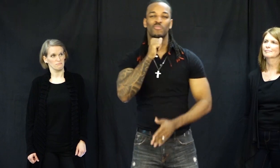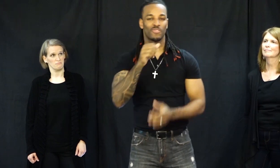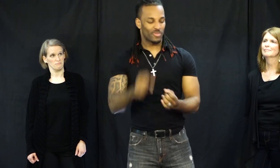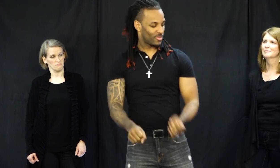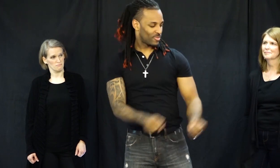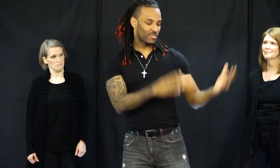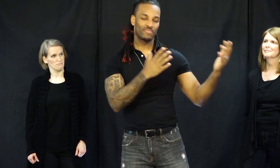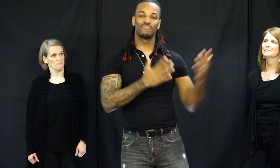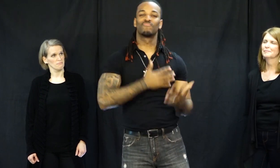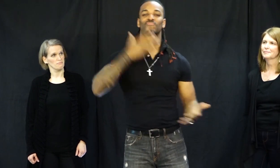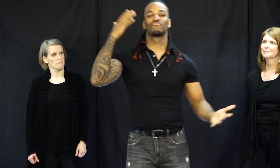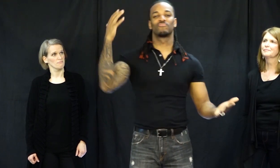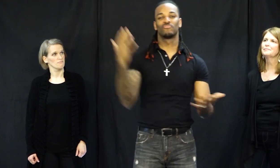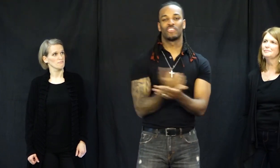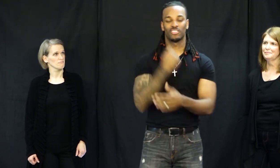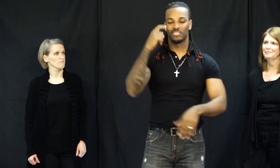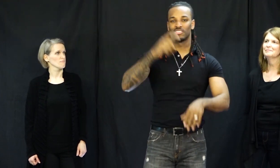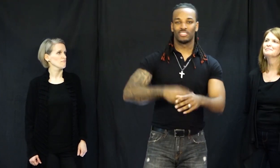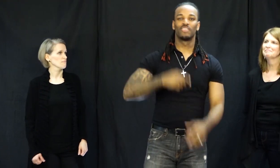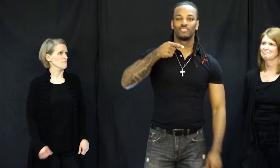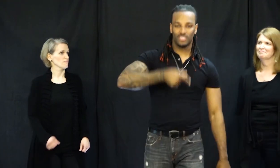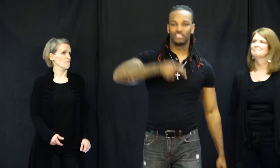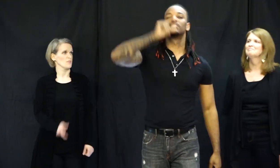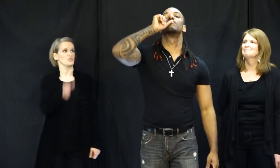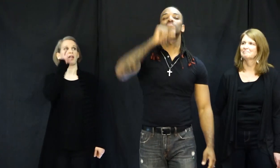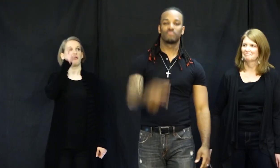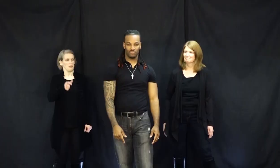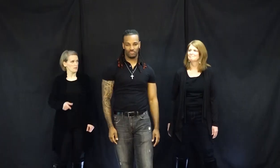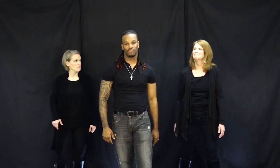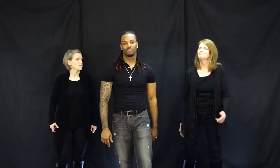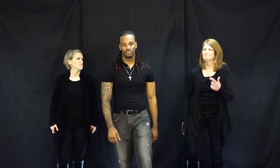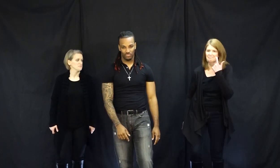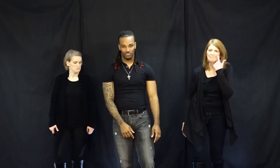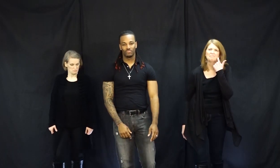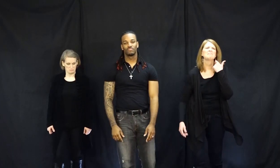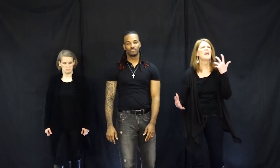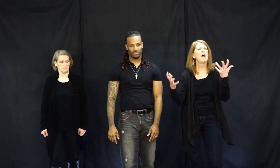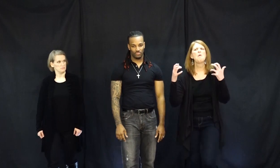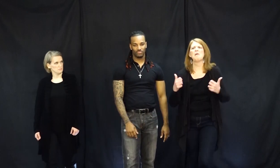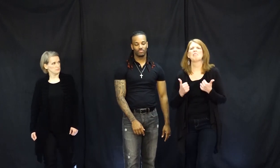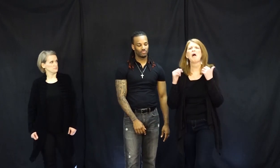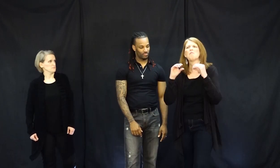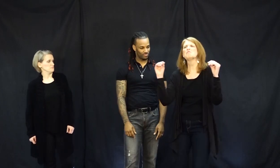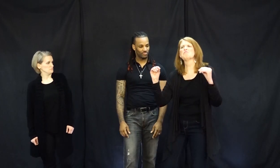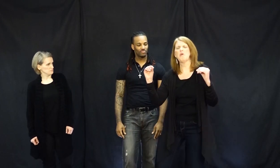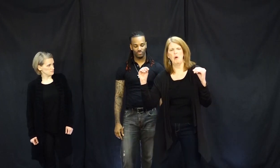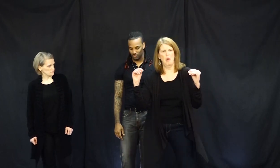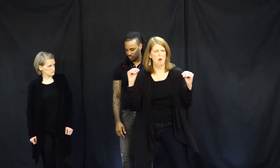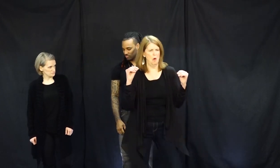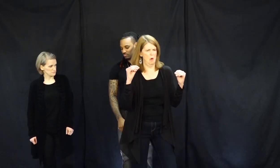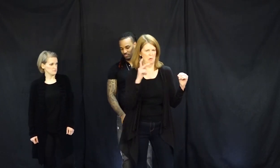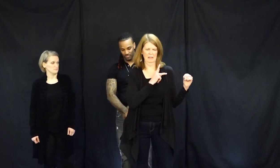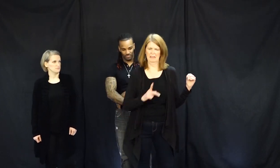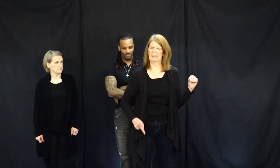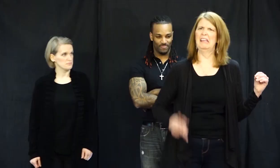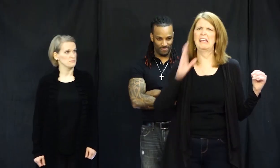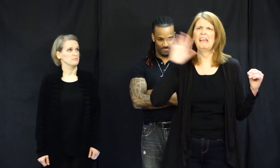not throwing away my shot. It's time to take a shot. I dream of life without a monarchy. The unrest in France will lead to